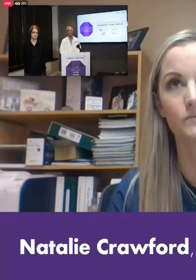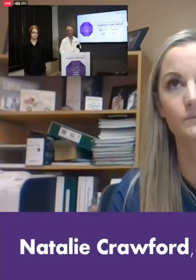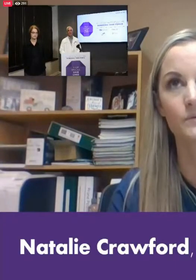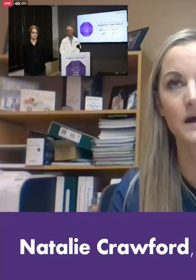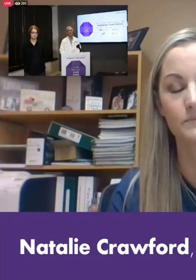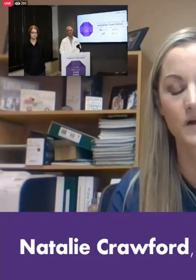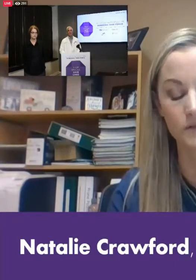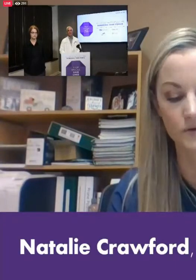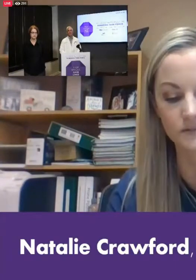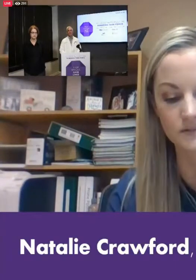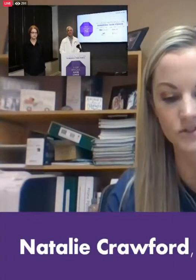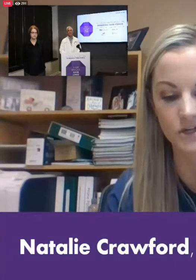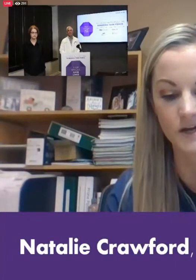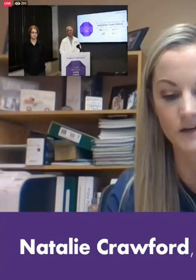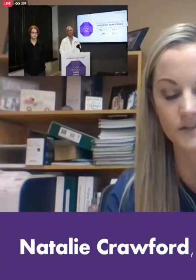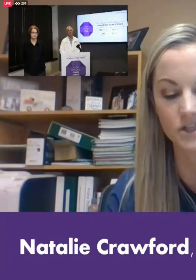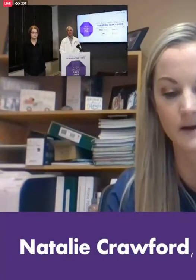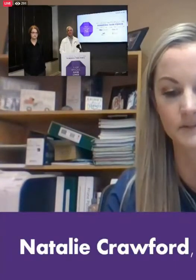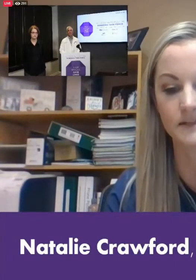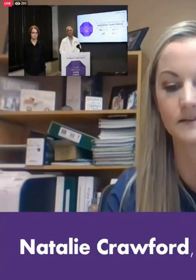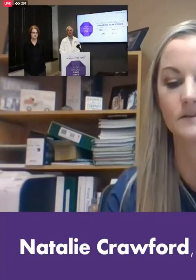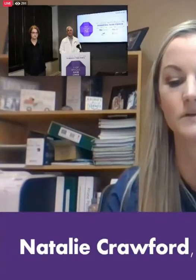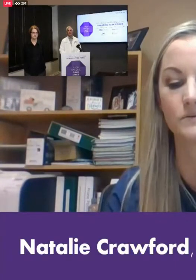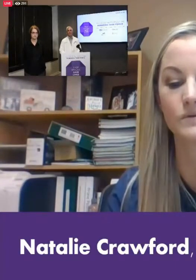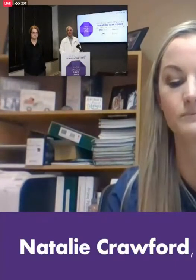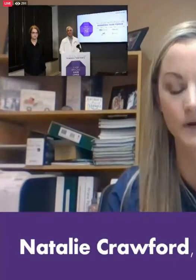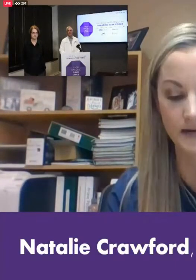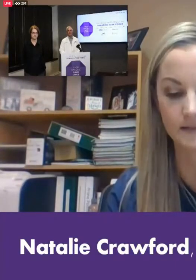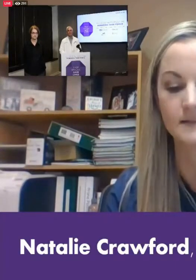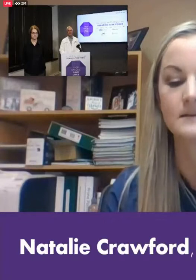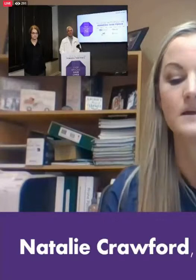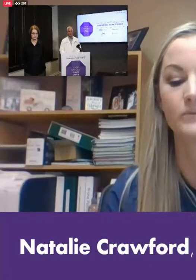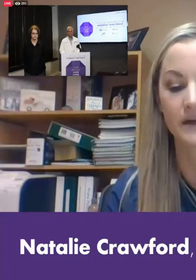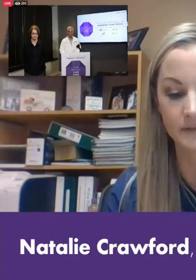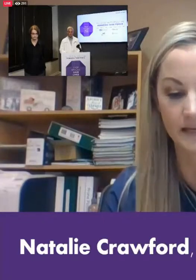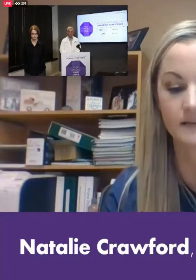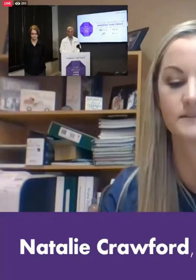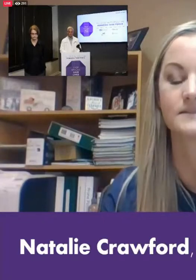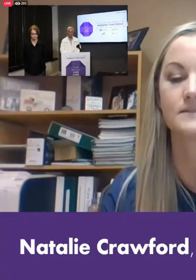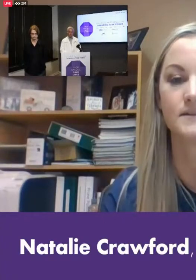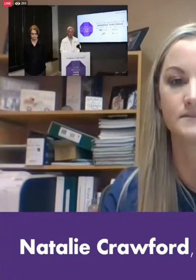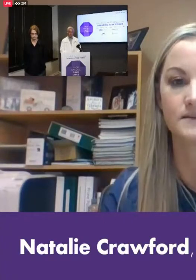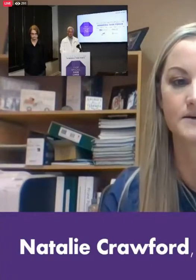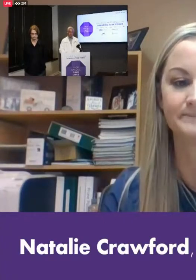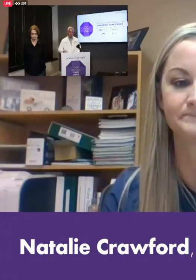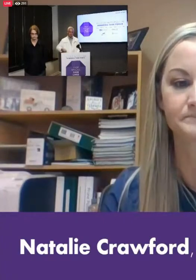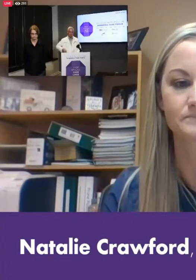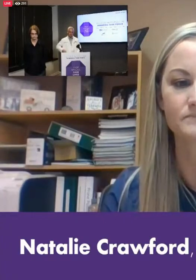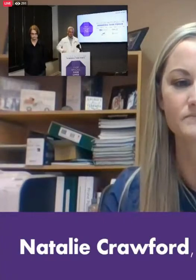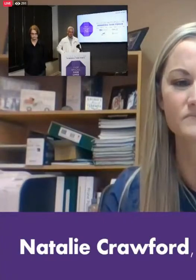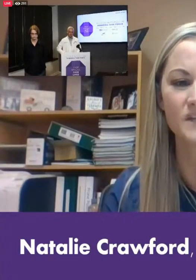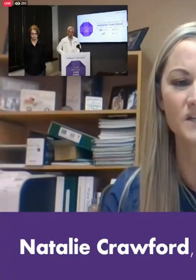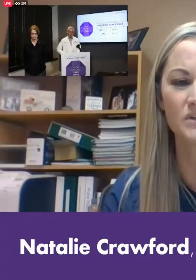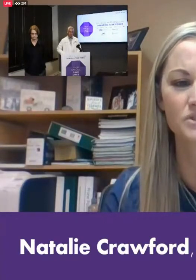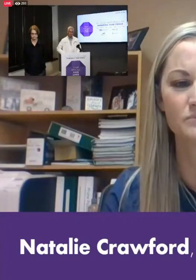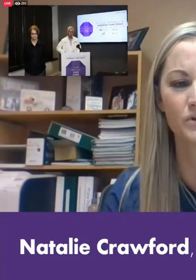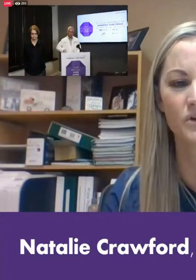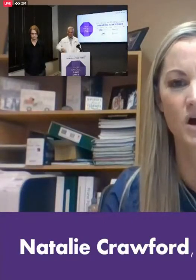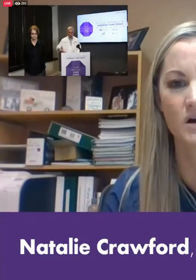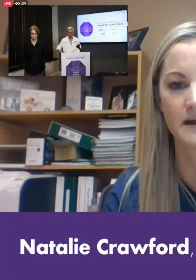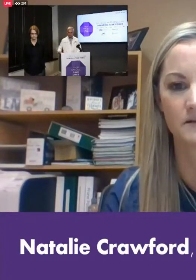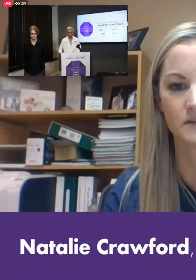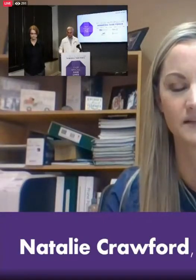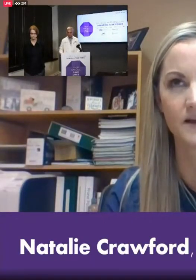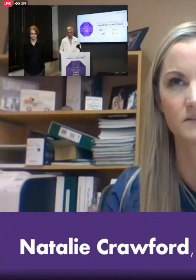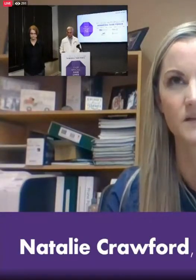we prayed. I brought Chris, the chaplain, in, and we prayed, and we held hands, and she